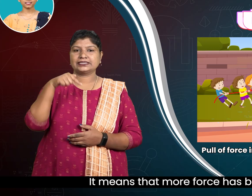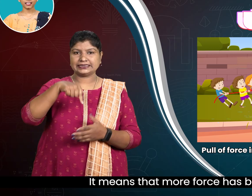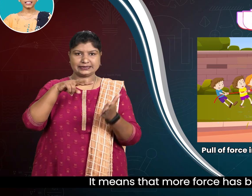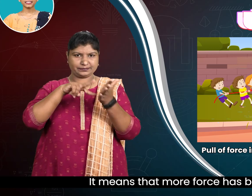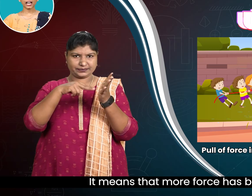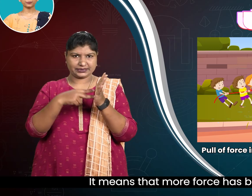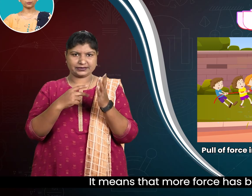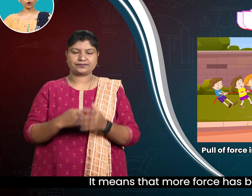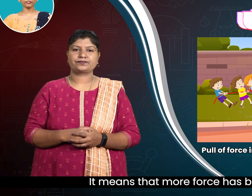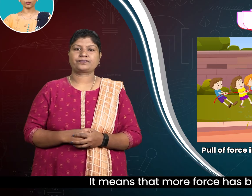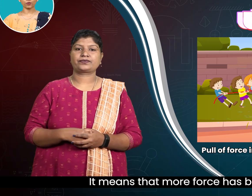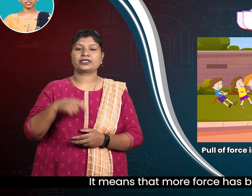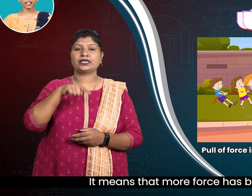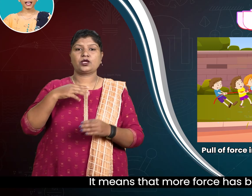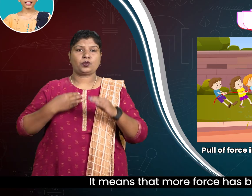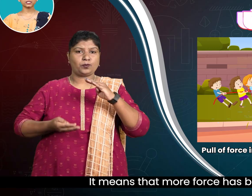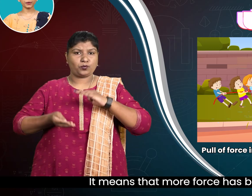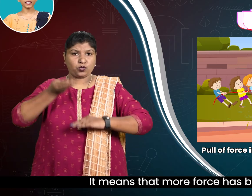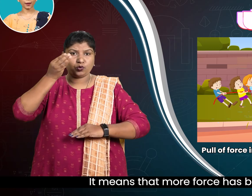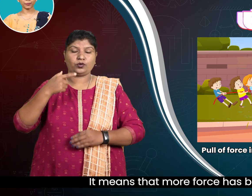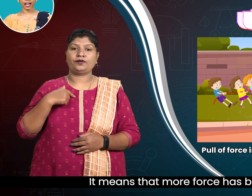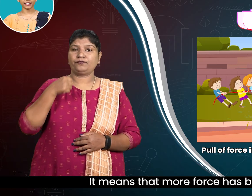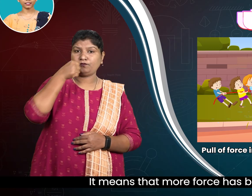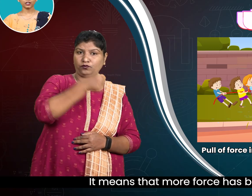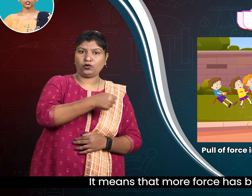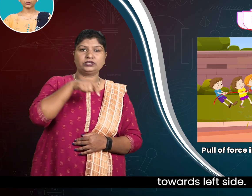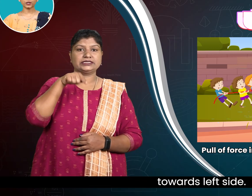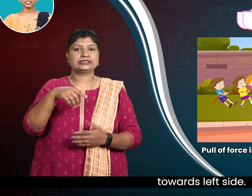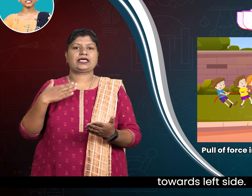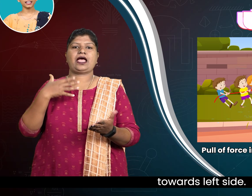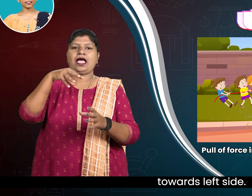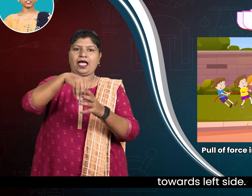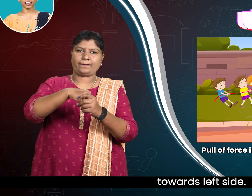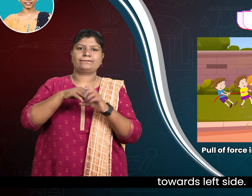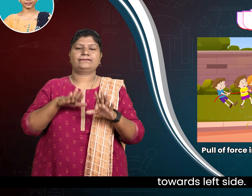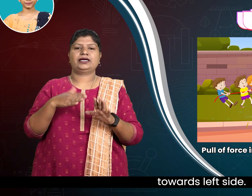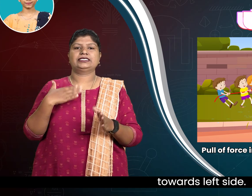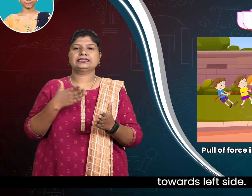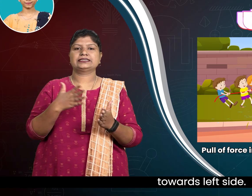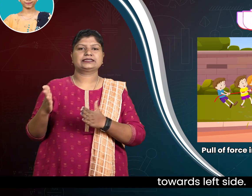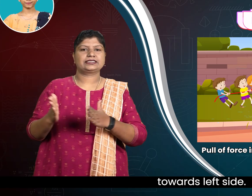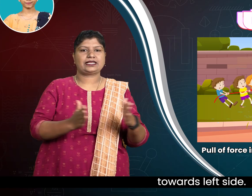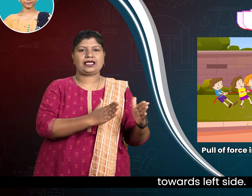means that more force has been applied towards left side.